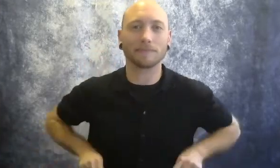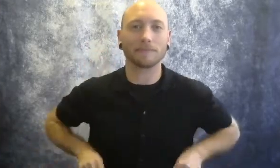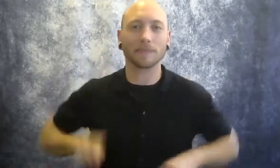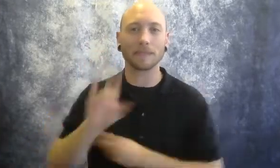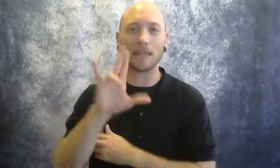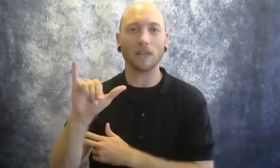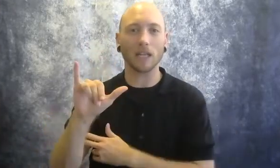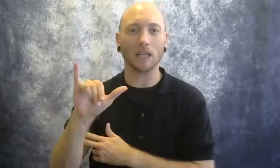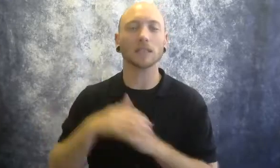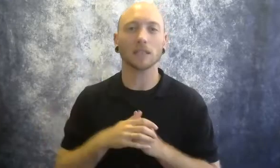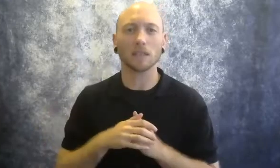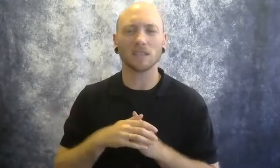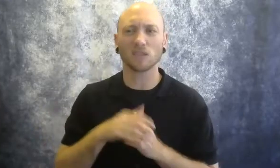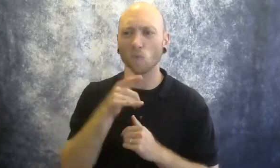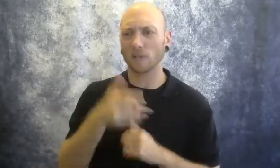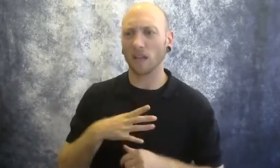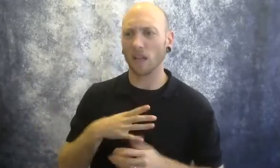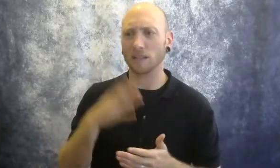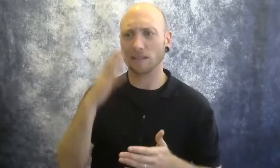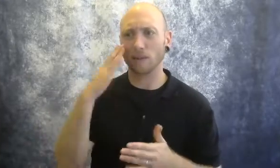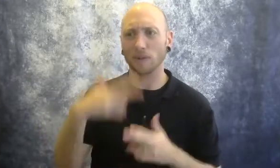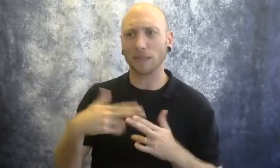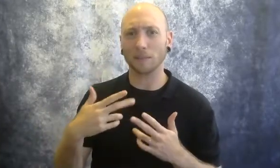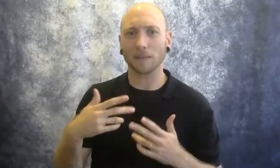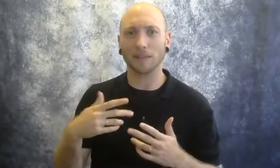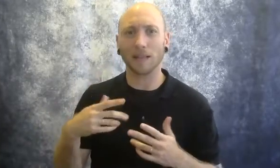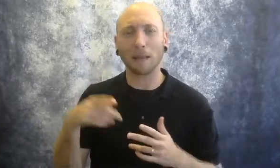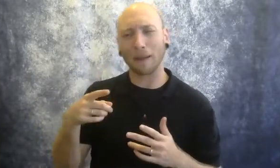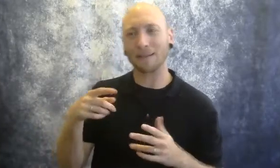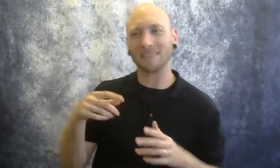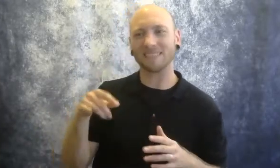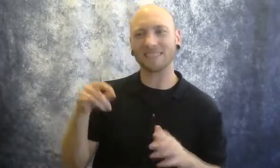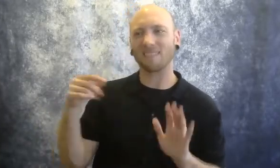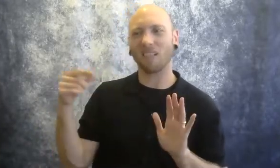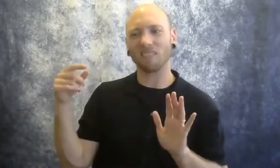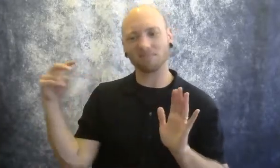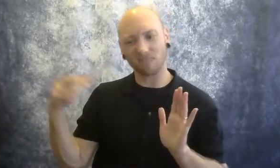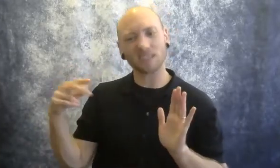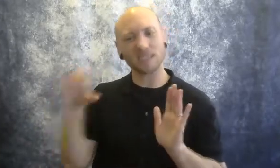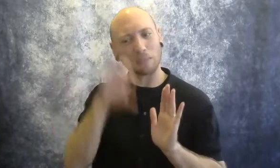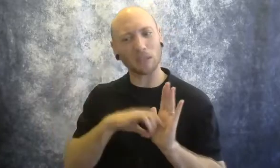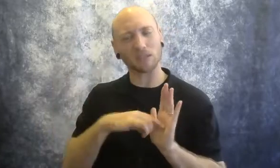Navy. Can't you see this guy stand? I don't even know who they are standing up there. It's like saying, ain't this a bitch? Look at